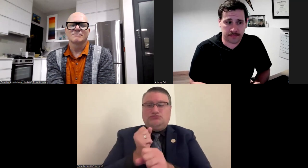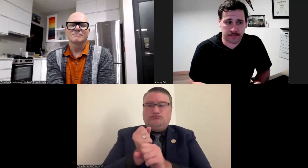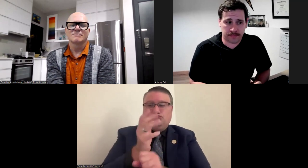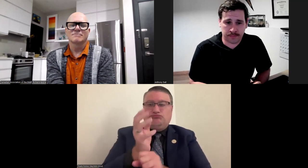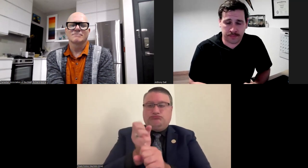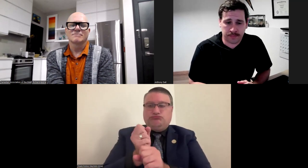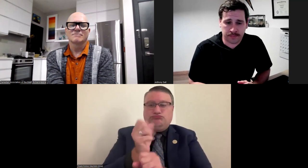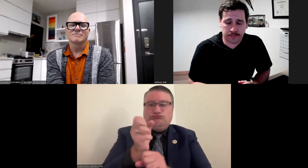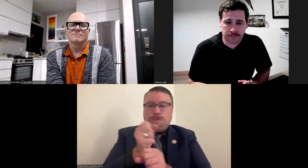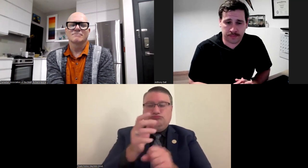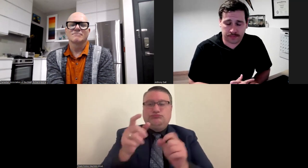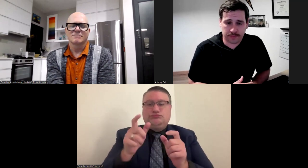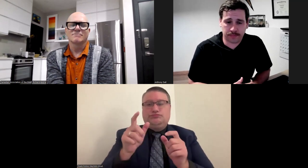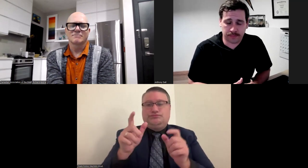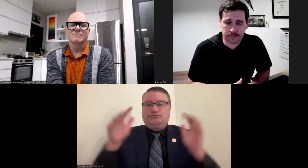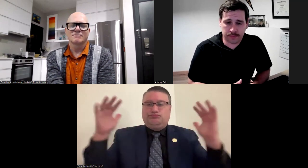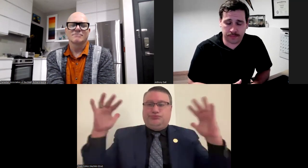WFD has our